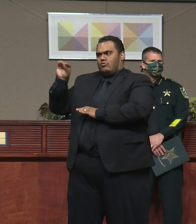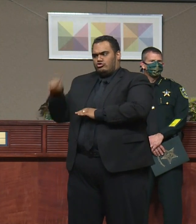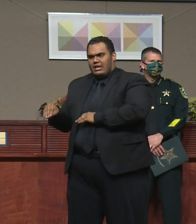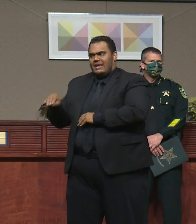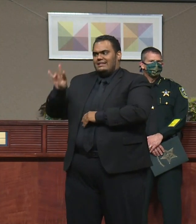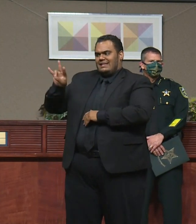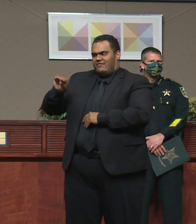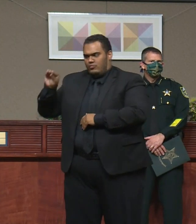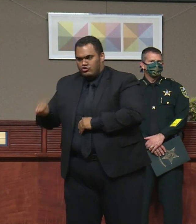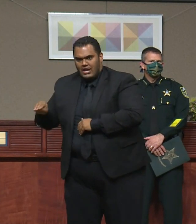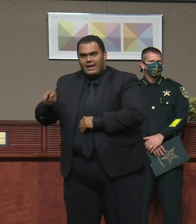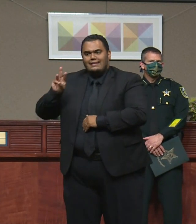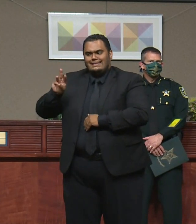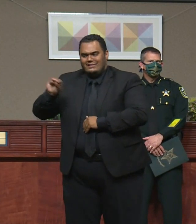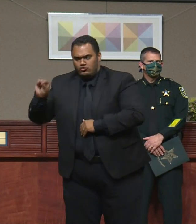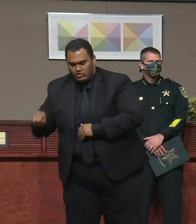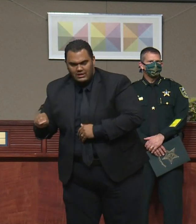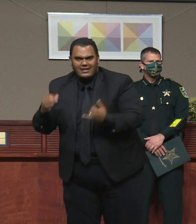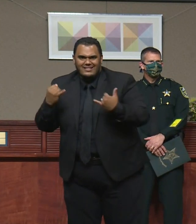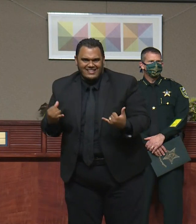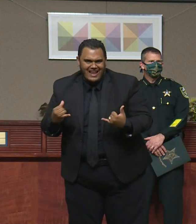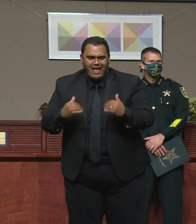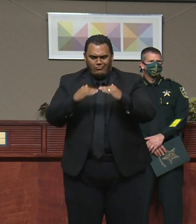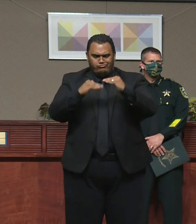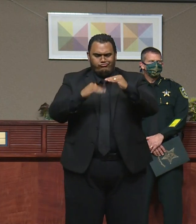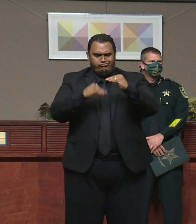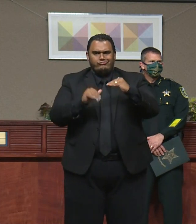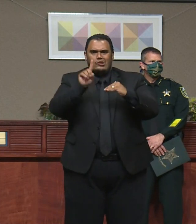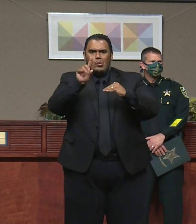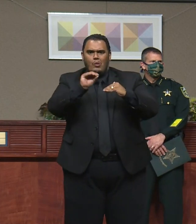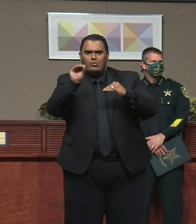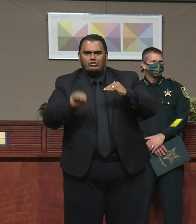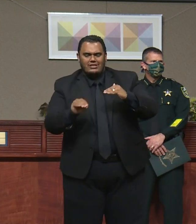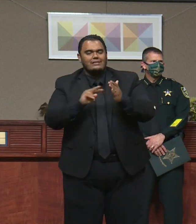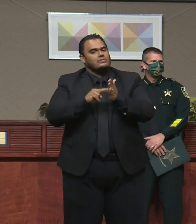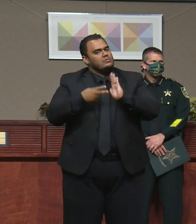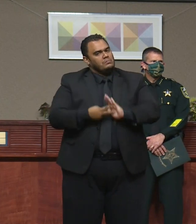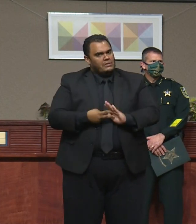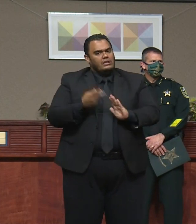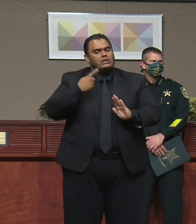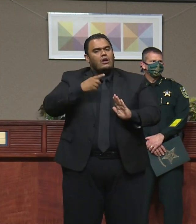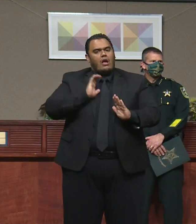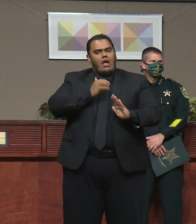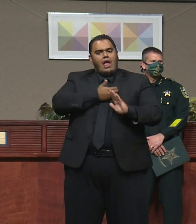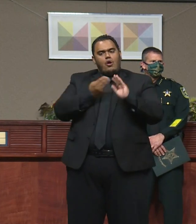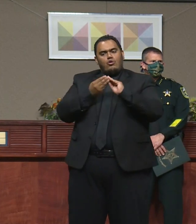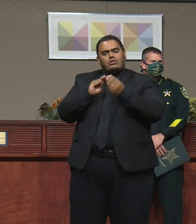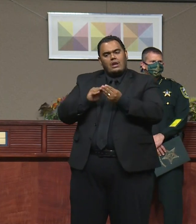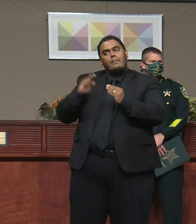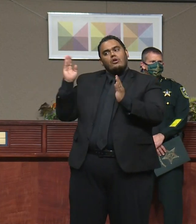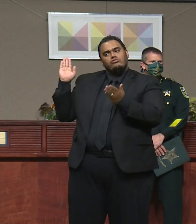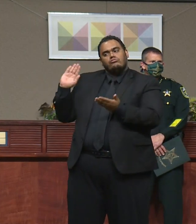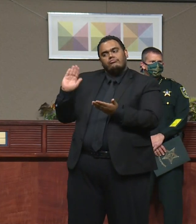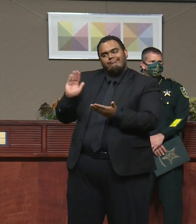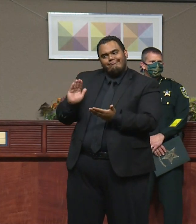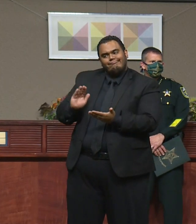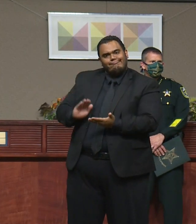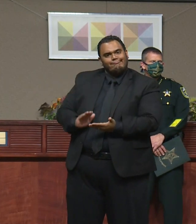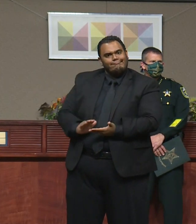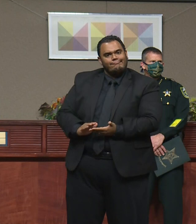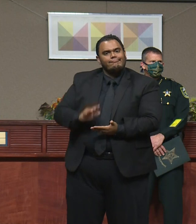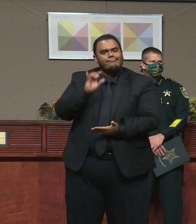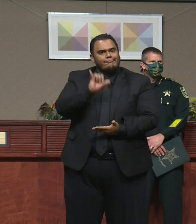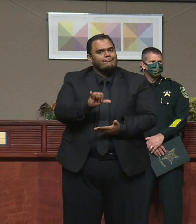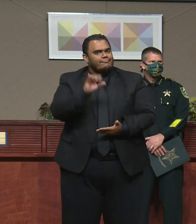think overall that means that yes, those numbers are low. They seem to continue to be low, and as